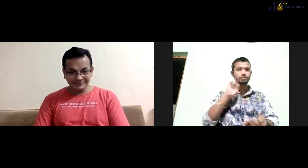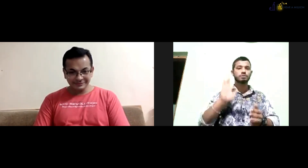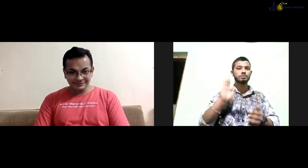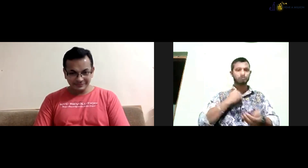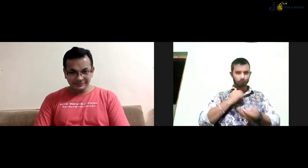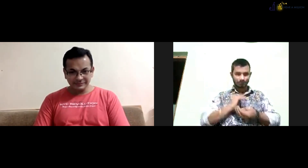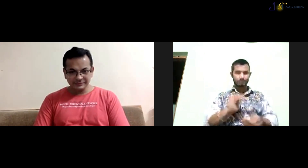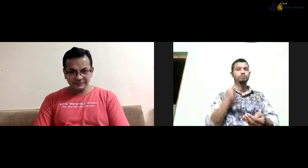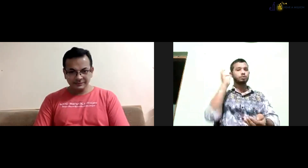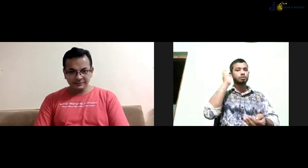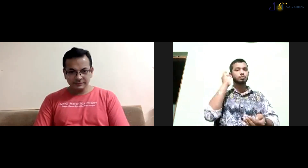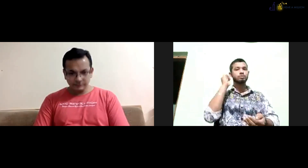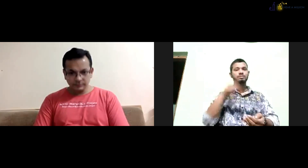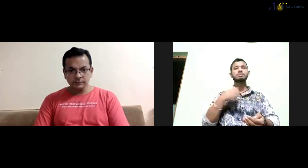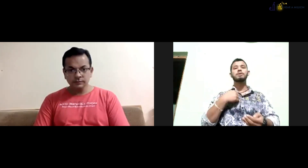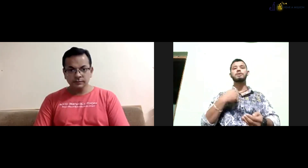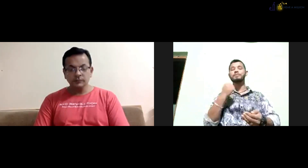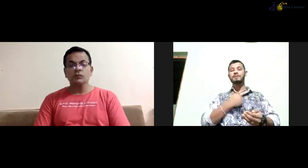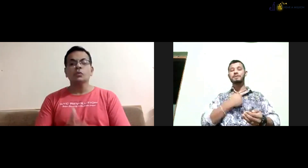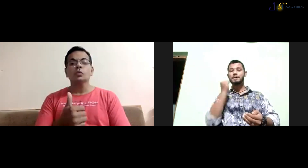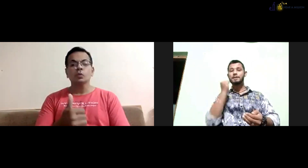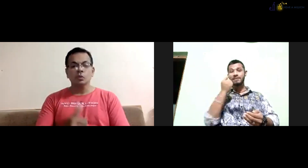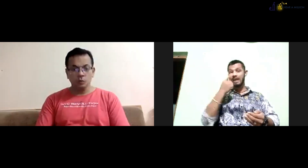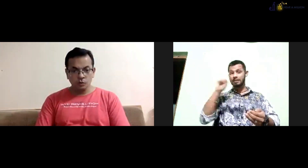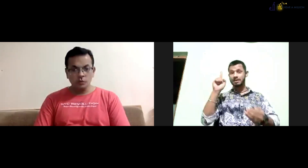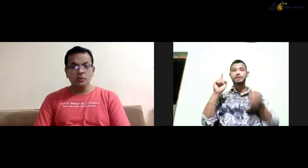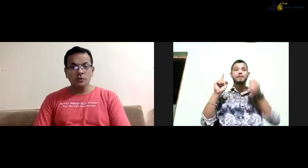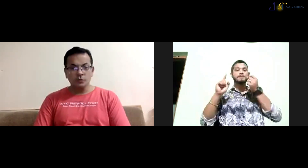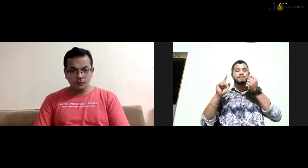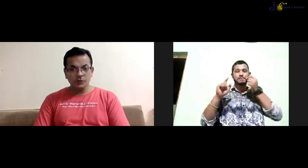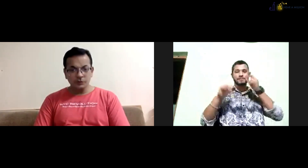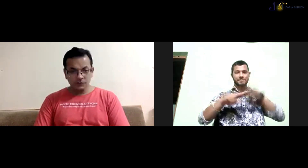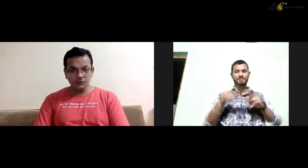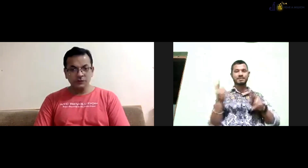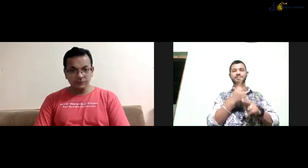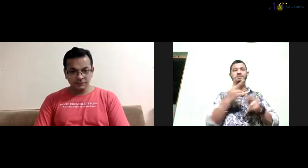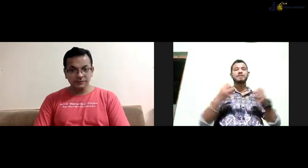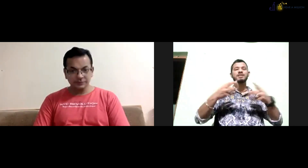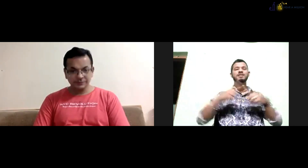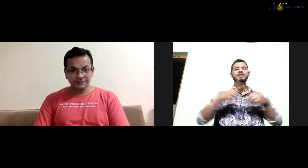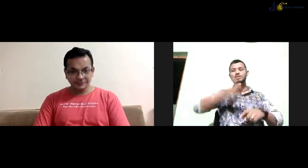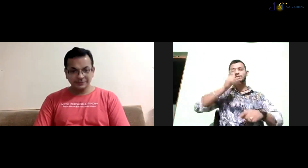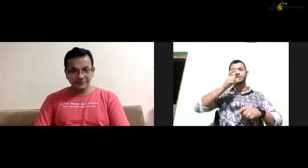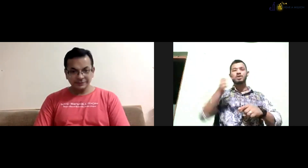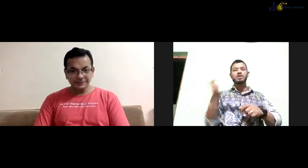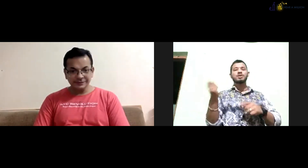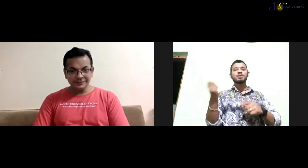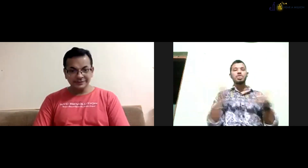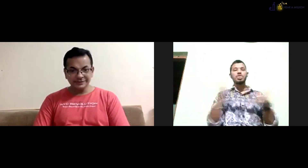As when I was Okay, my